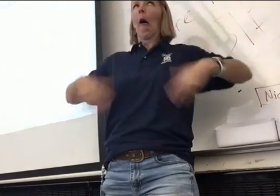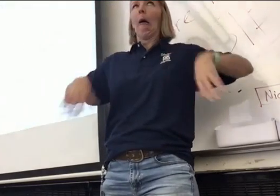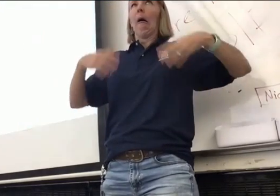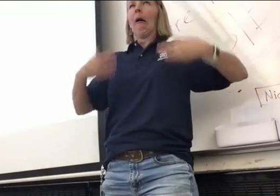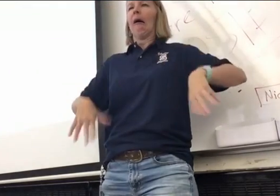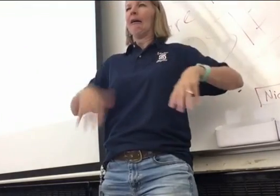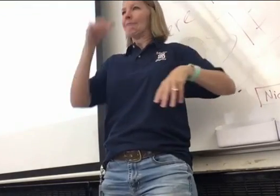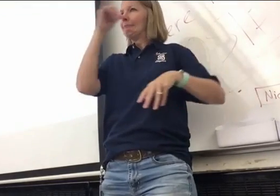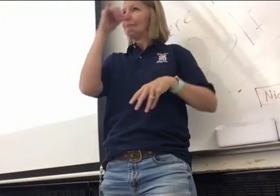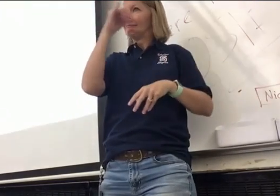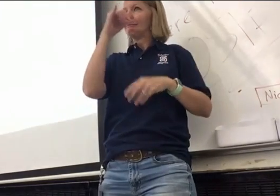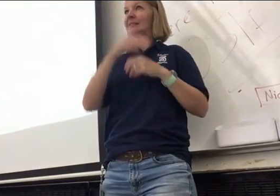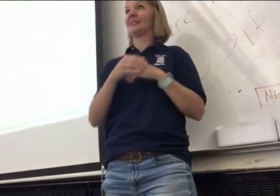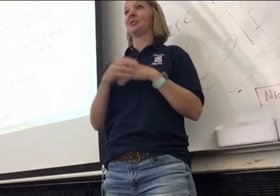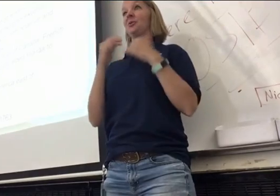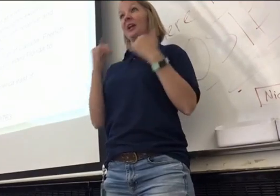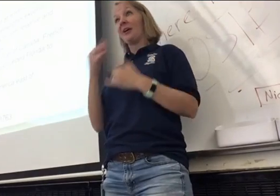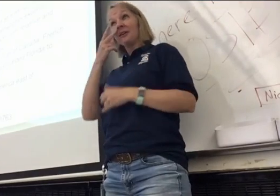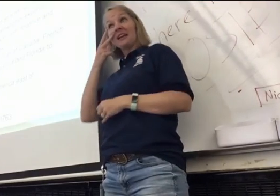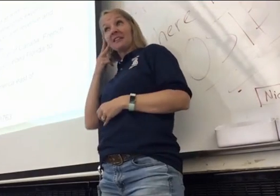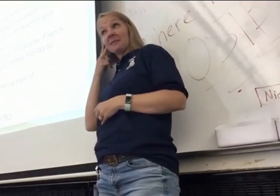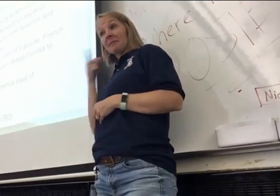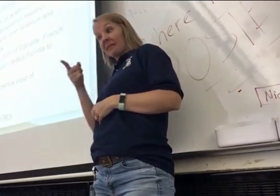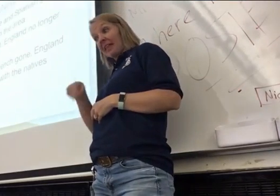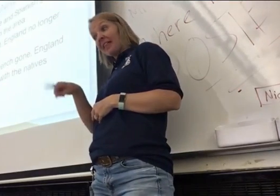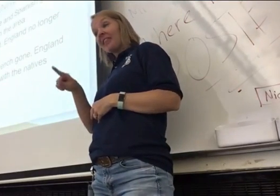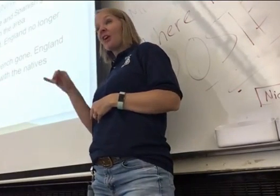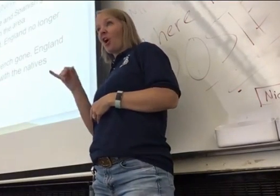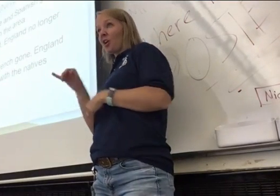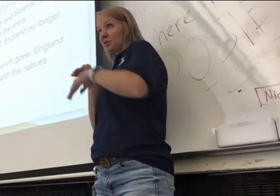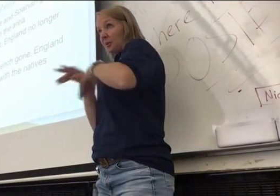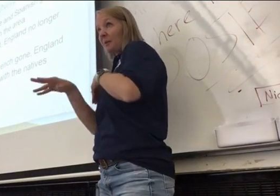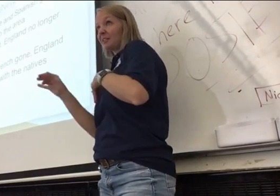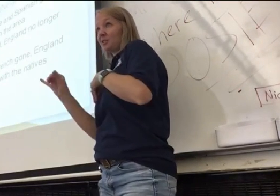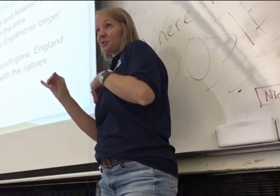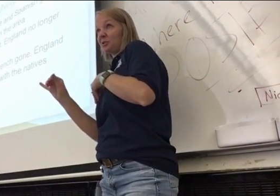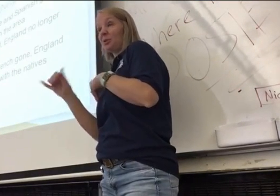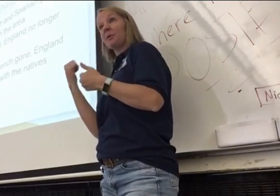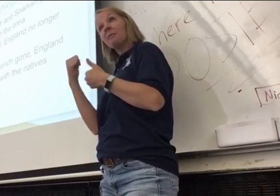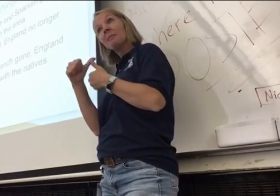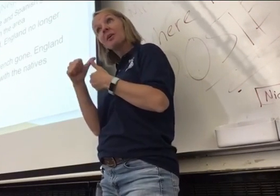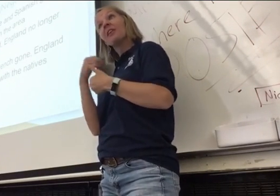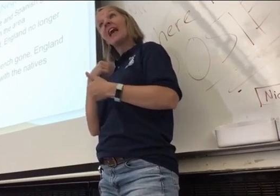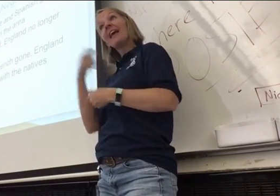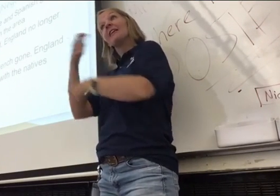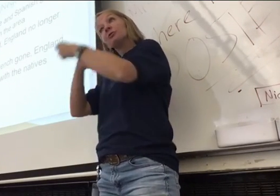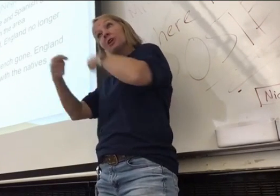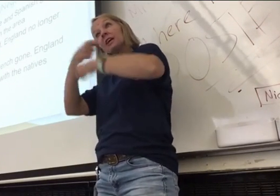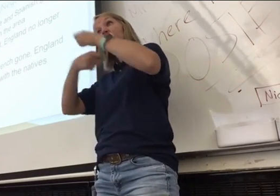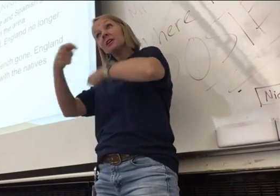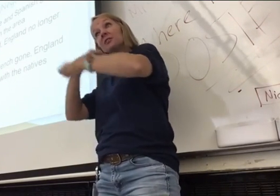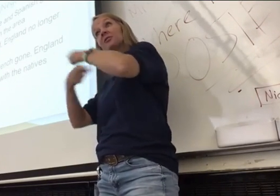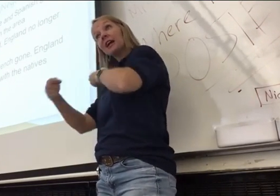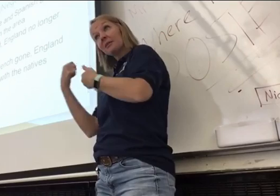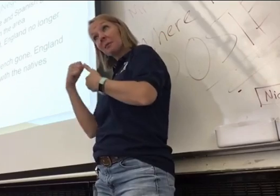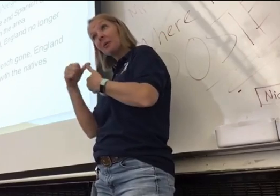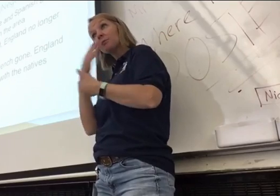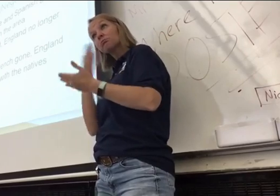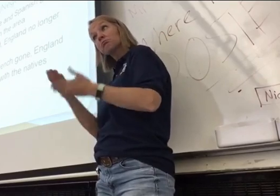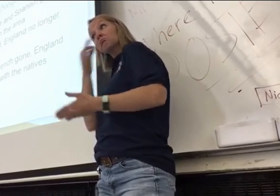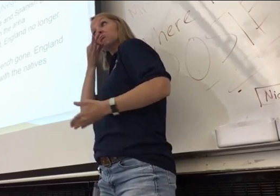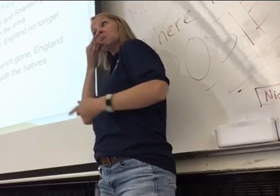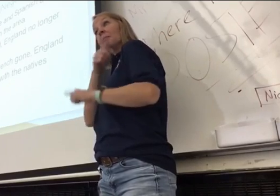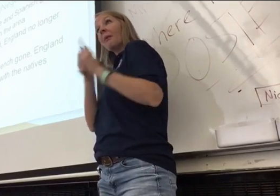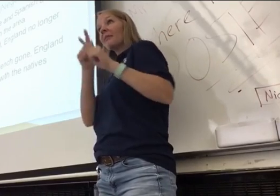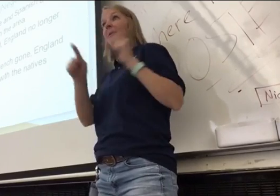high. Now, Native Americans are also going to be impacted too. Remember, they had all of those trade networks, while the people who